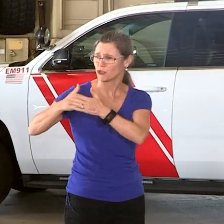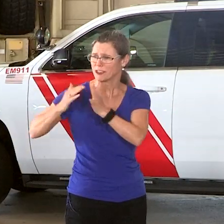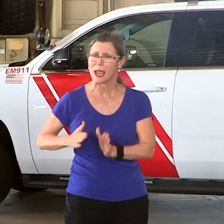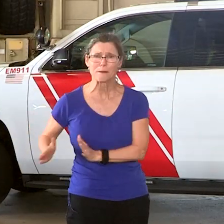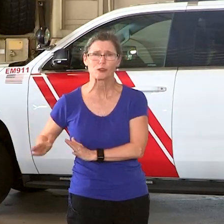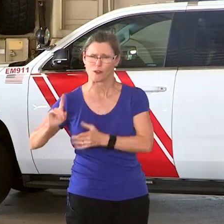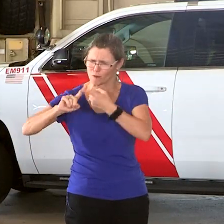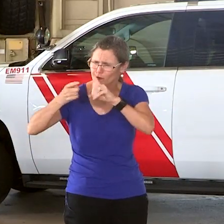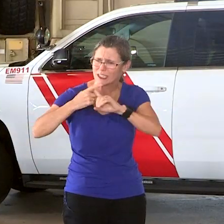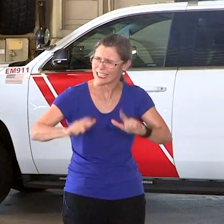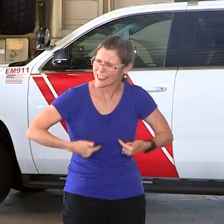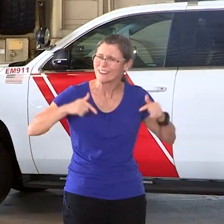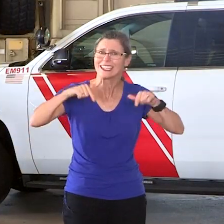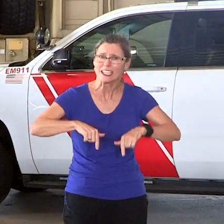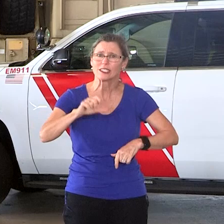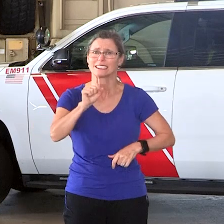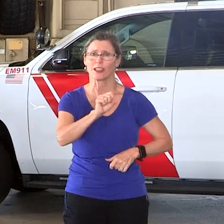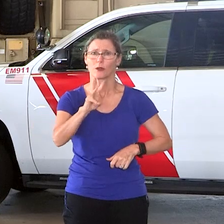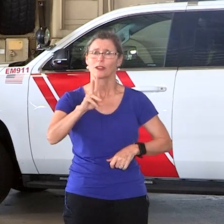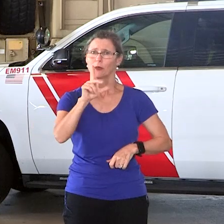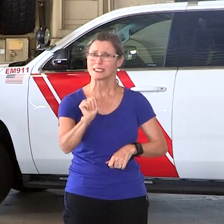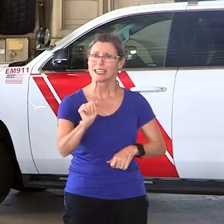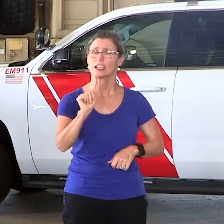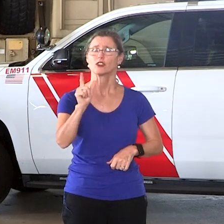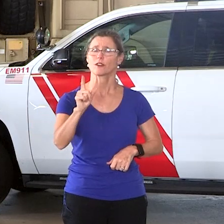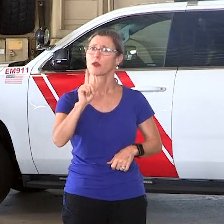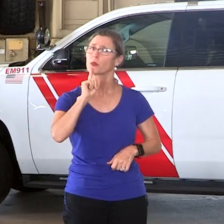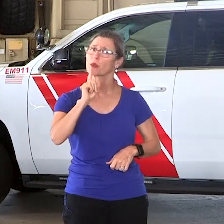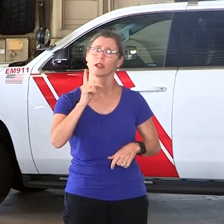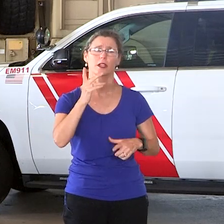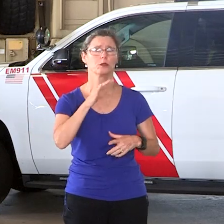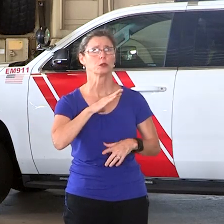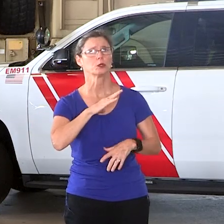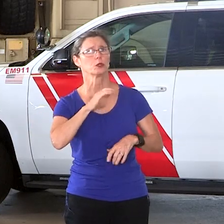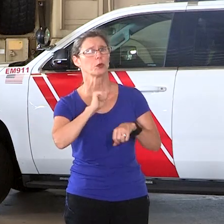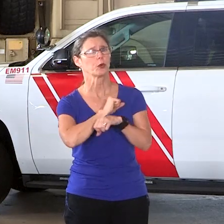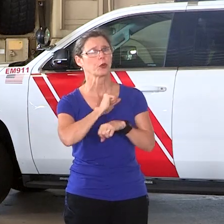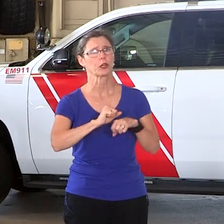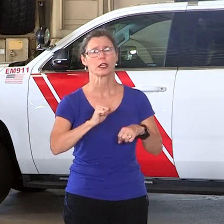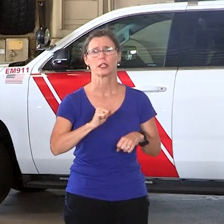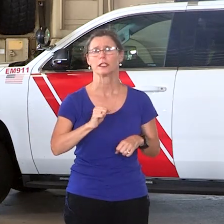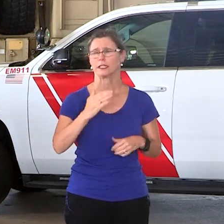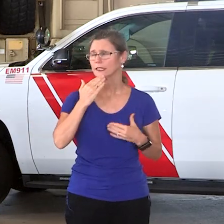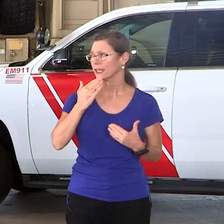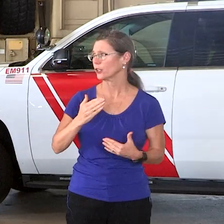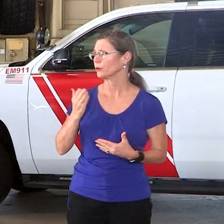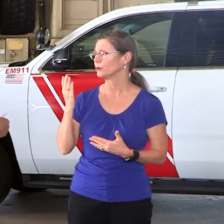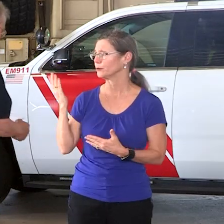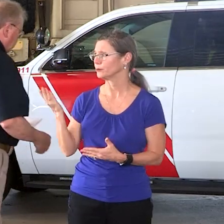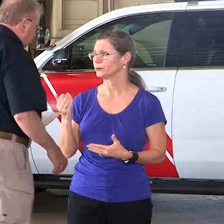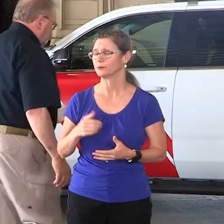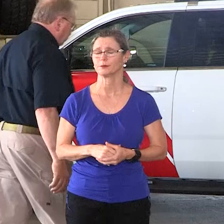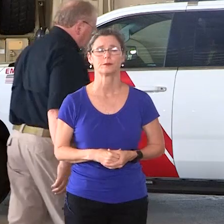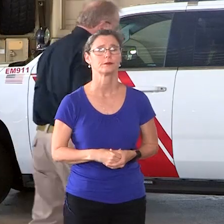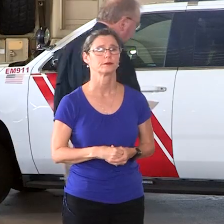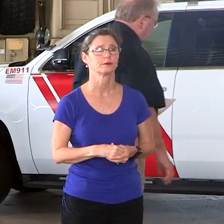from right here in Southwest Louisiana, so they're doing a tremendous job. Colonel Primack.